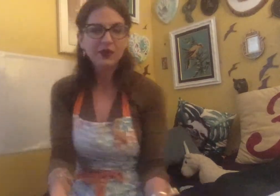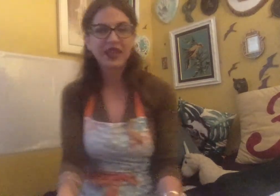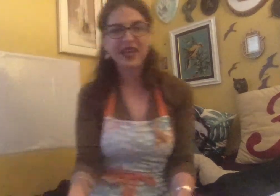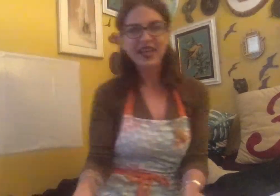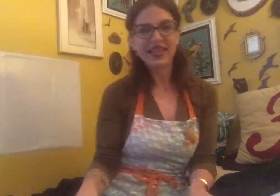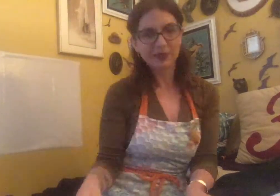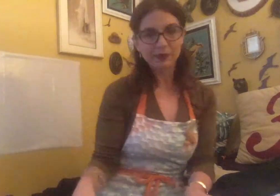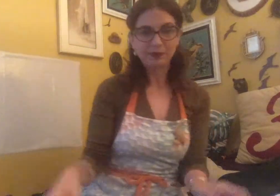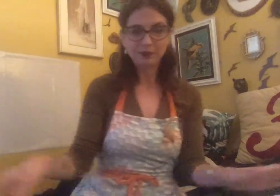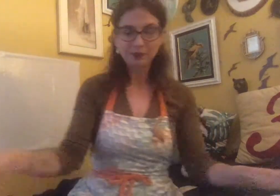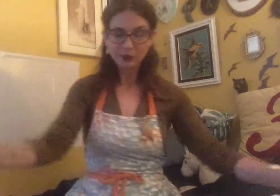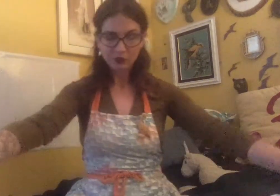Okay.